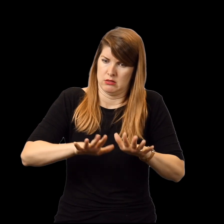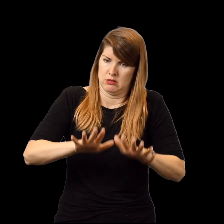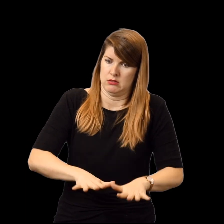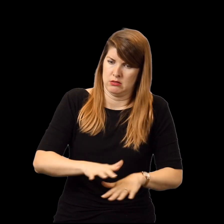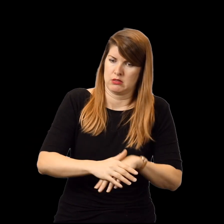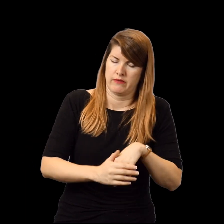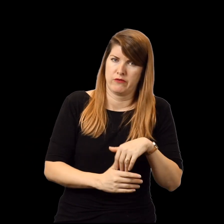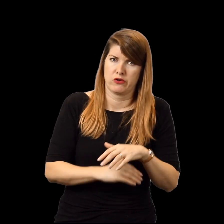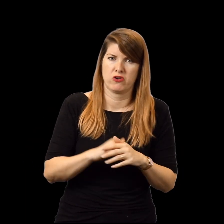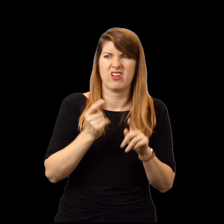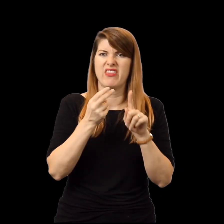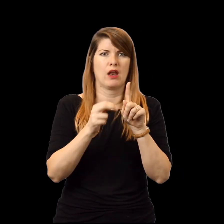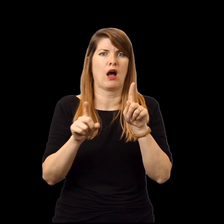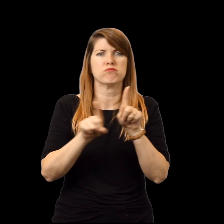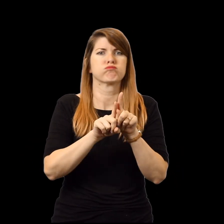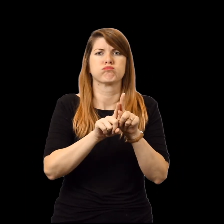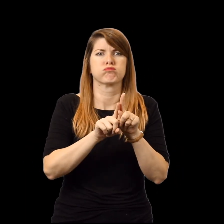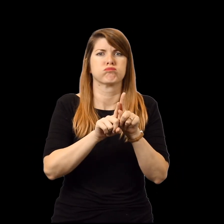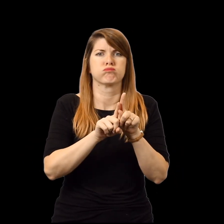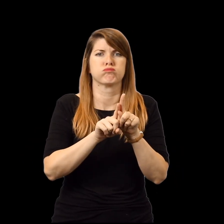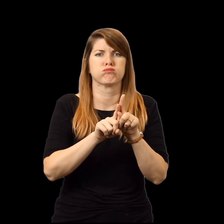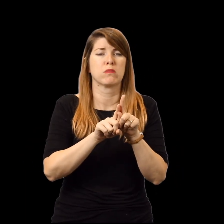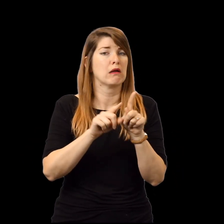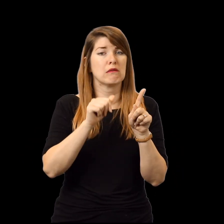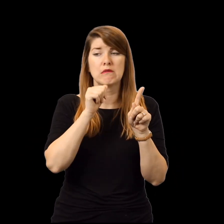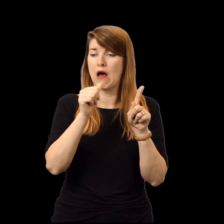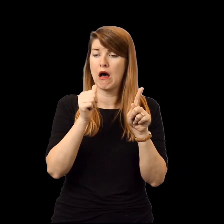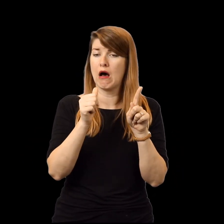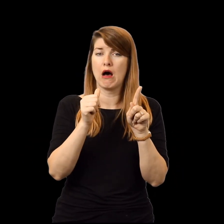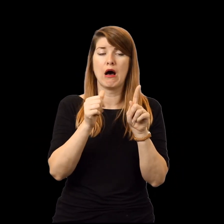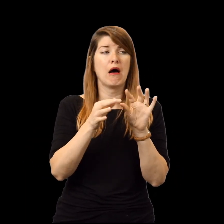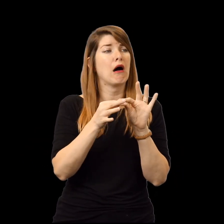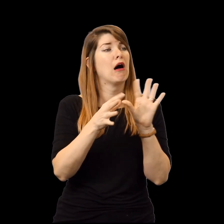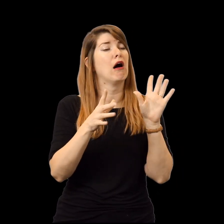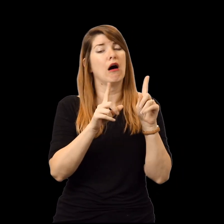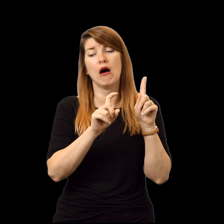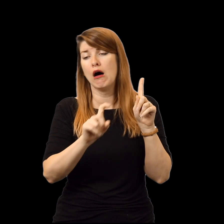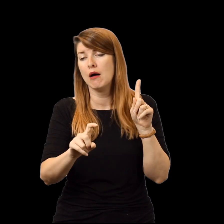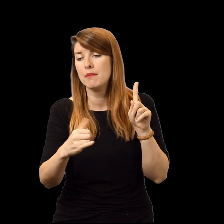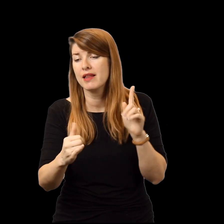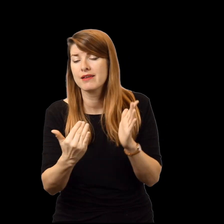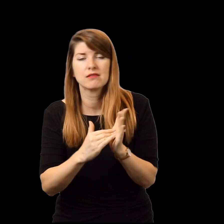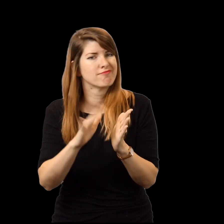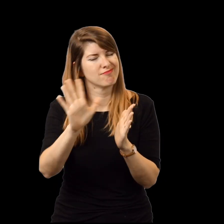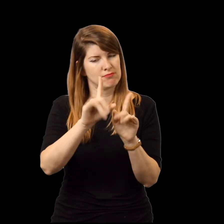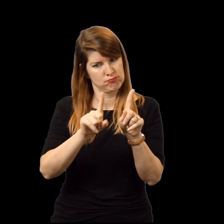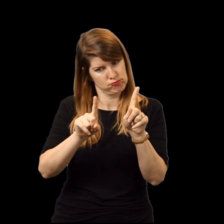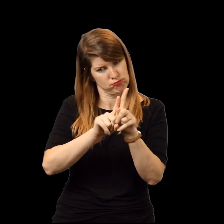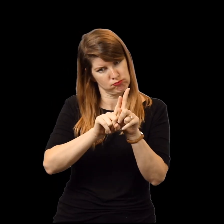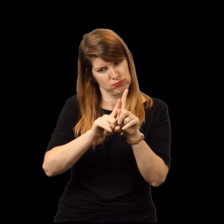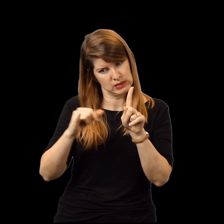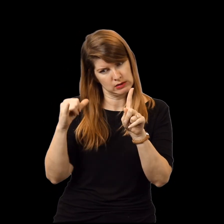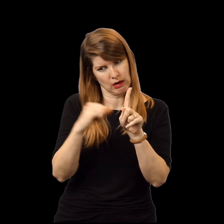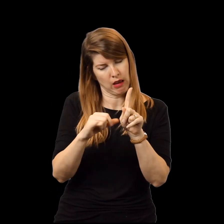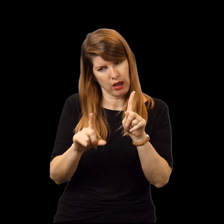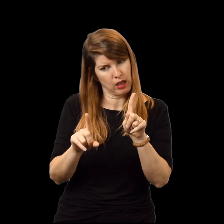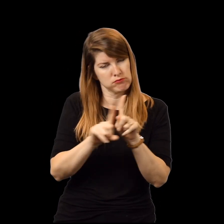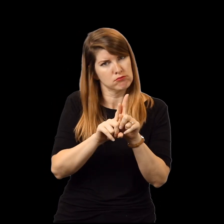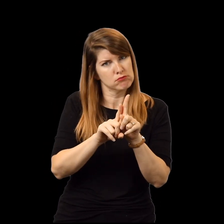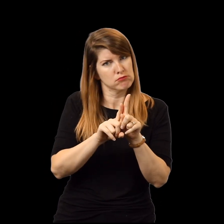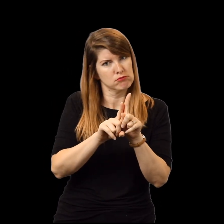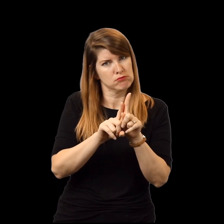easily be settled. And then they didn't leave the parent. They didn't go back and re-engage in the play. They just stayed.